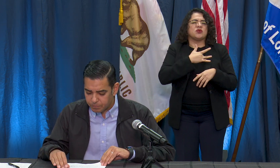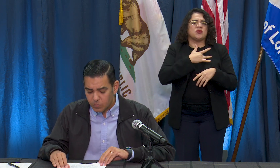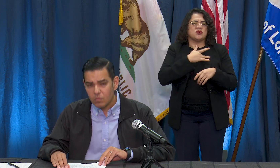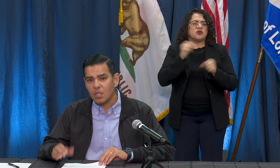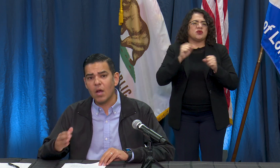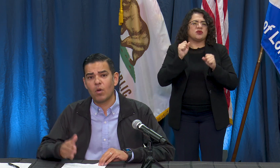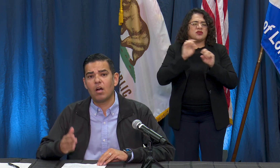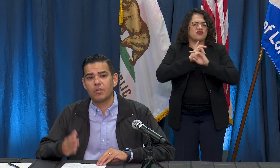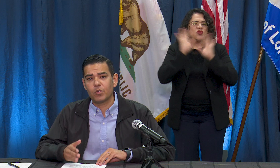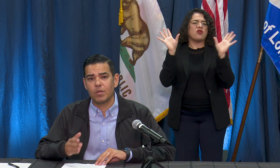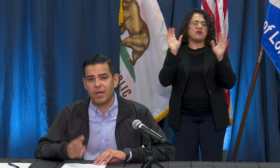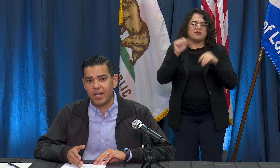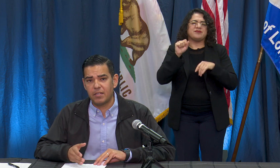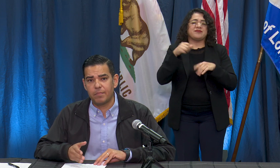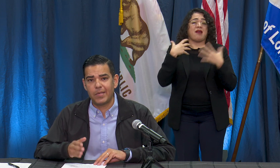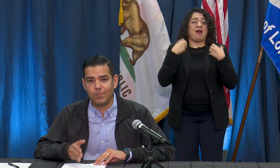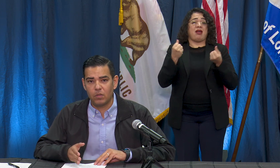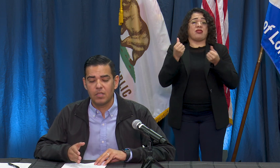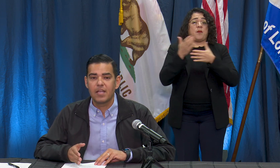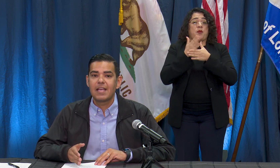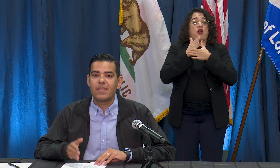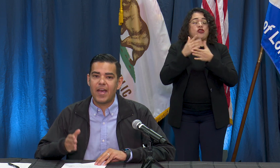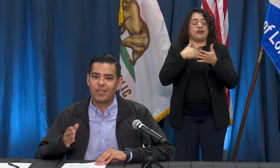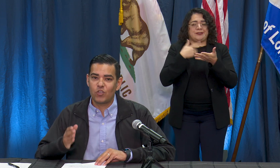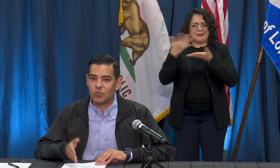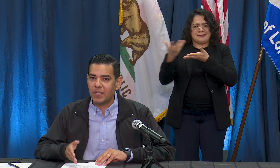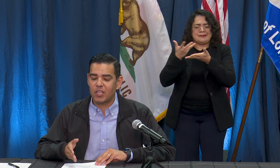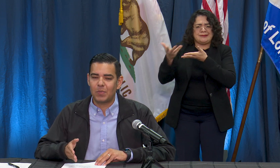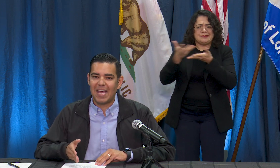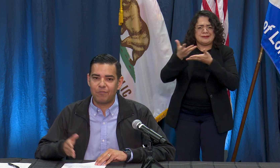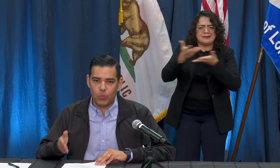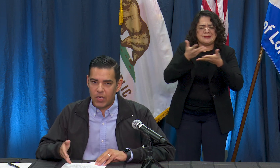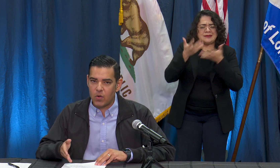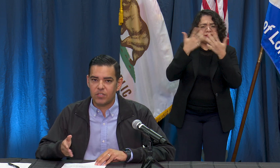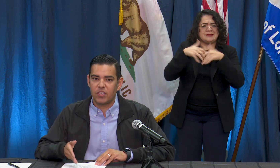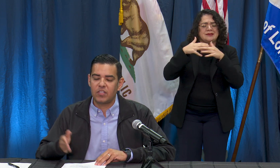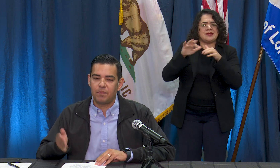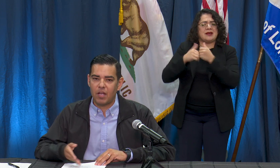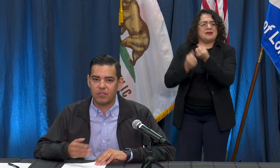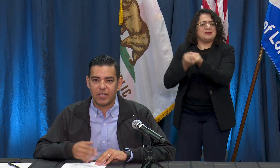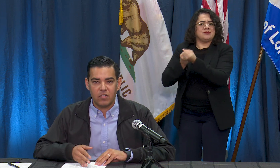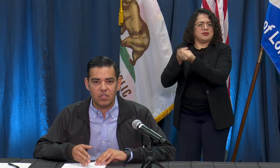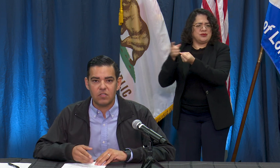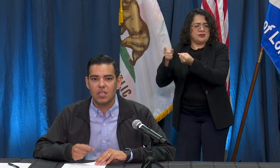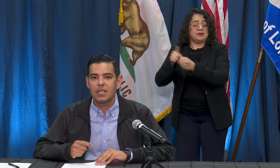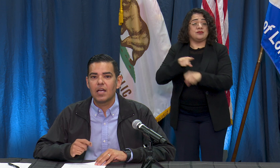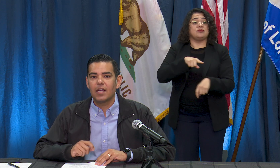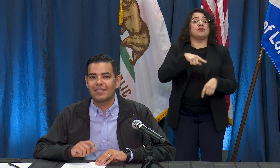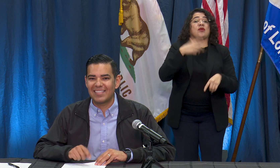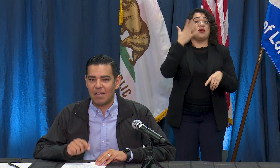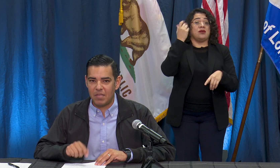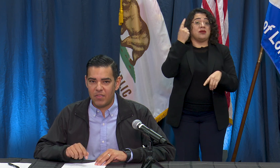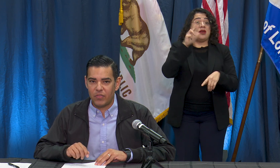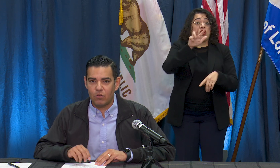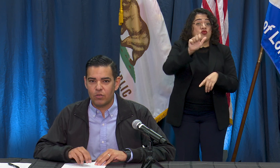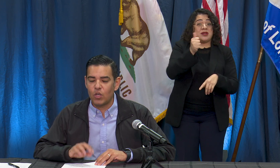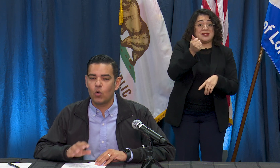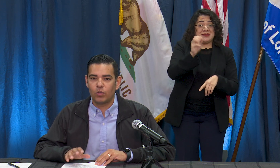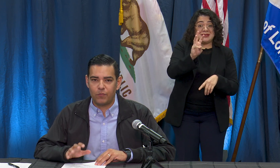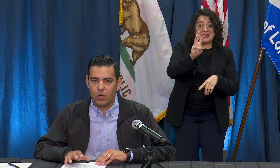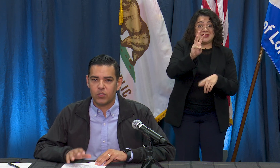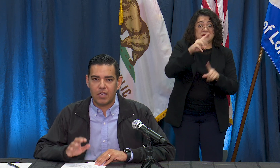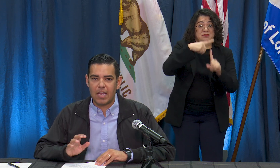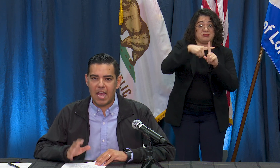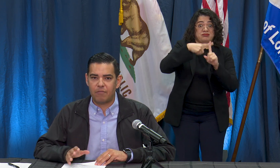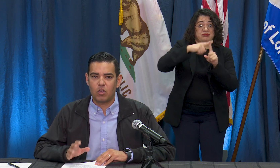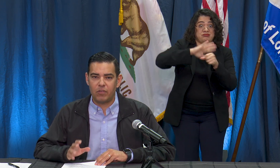partners. I want to also remind people that just because we have 316 positive cases does not mean that those are the